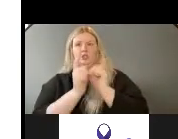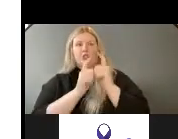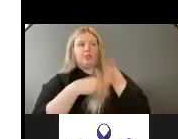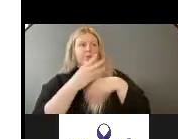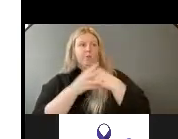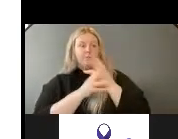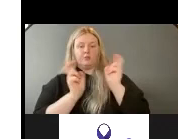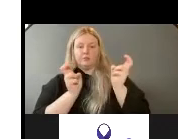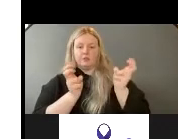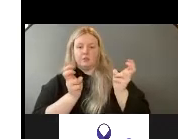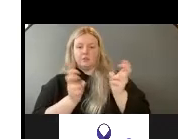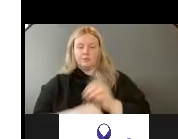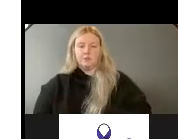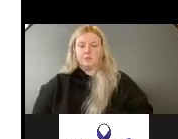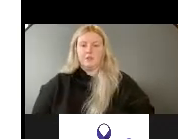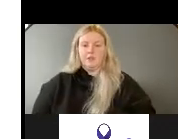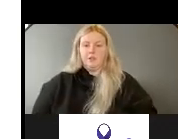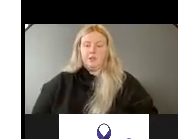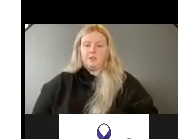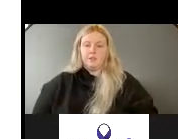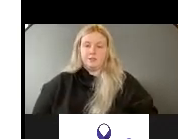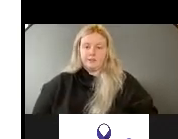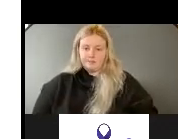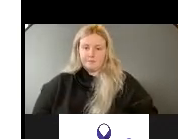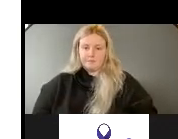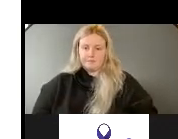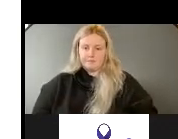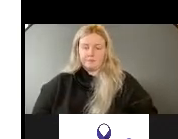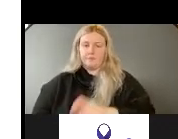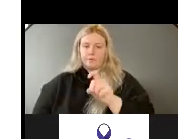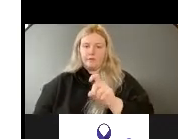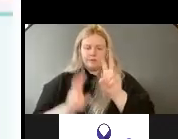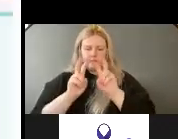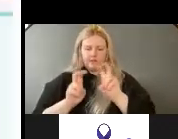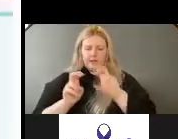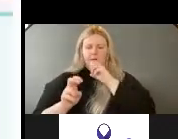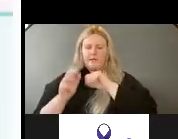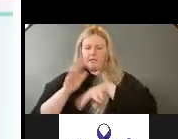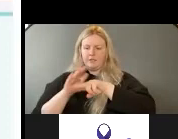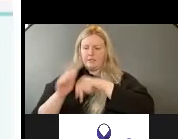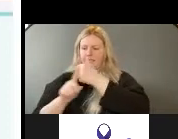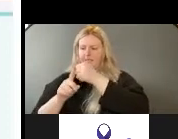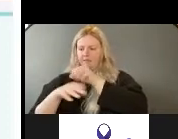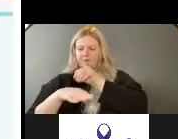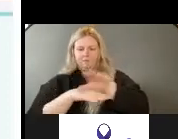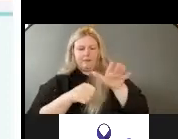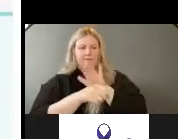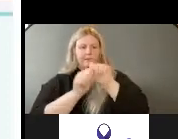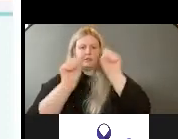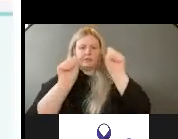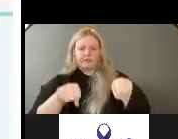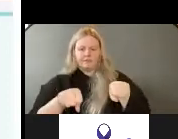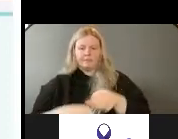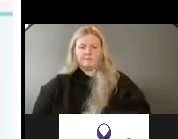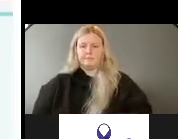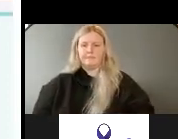is a way to think about how ageism infects sort of the whole system. And so we come to the third